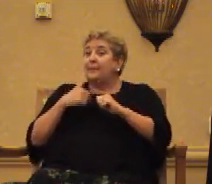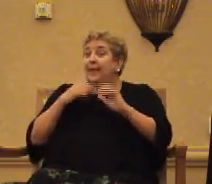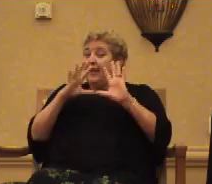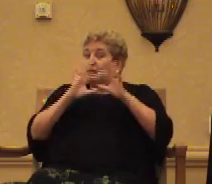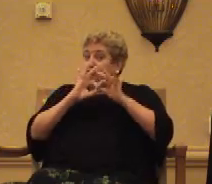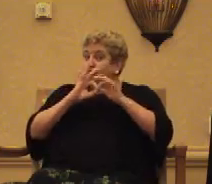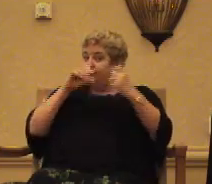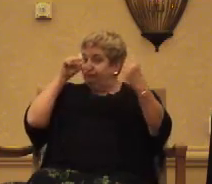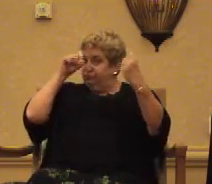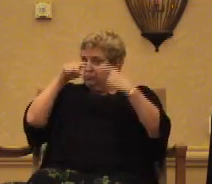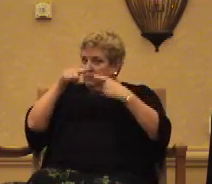God help you.